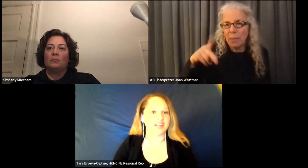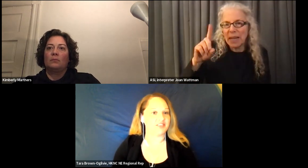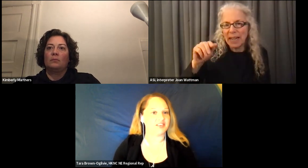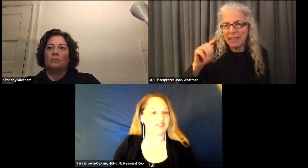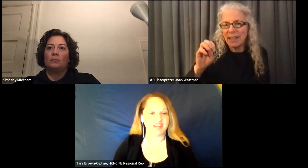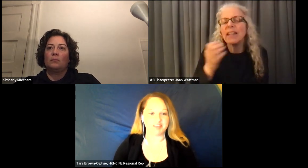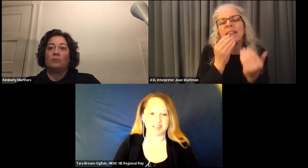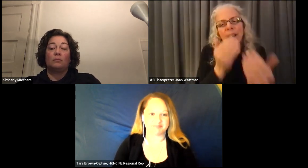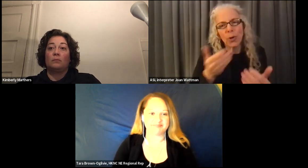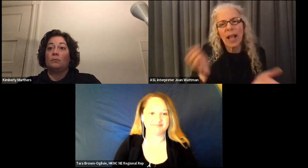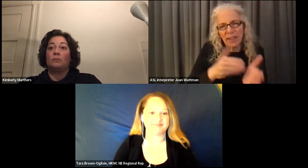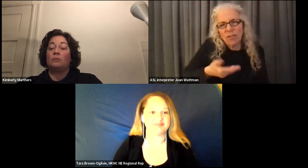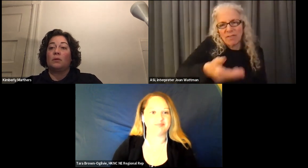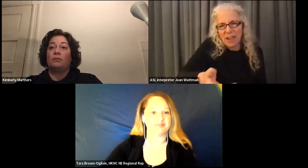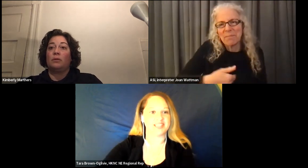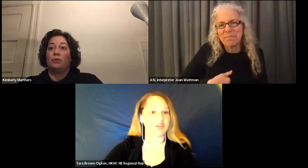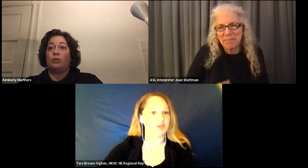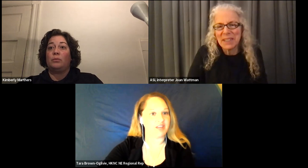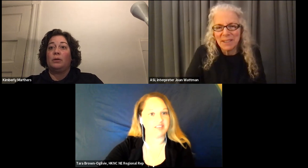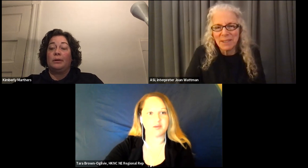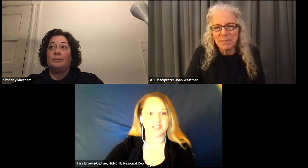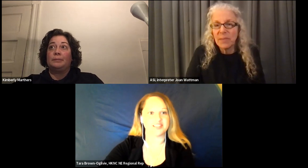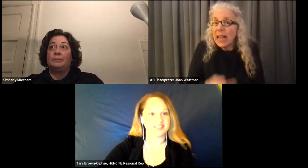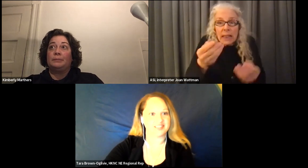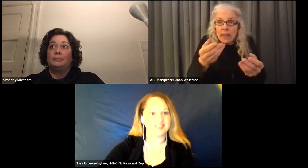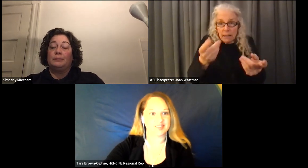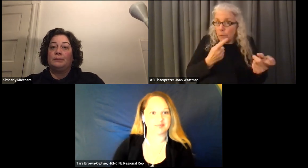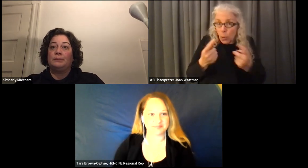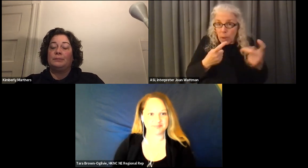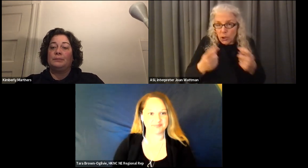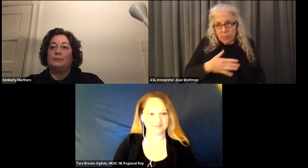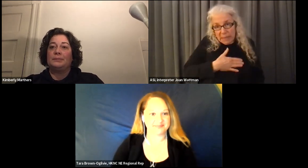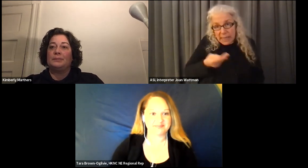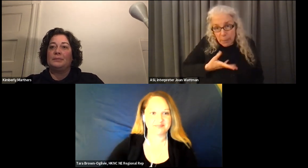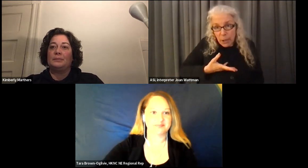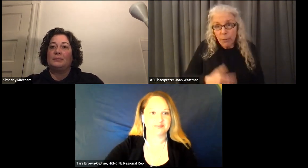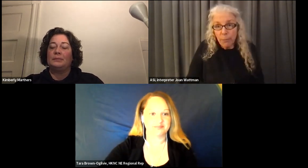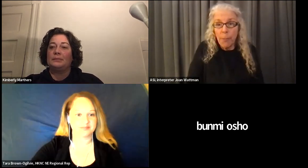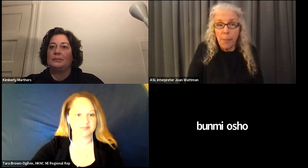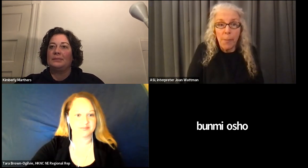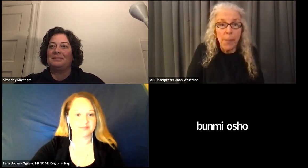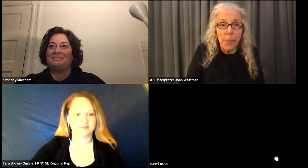thanks you again for having me. Please let me know if you have any questions.